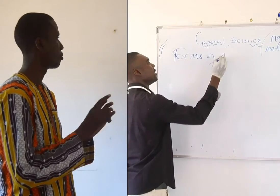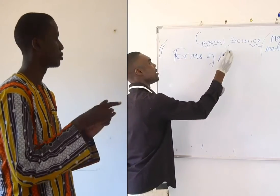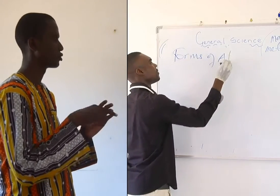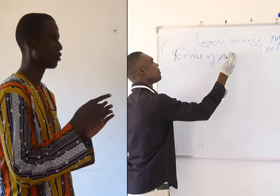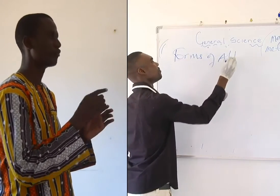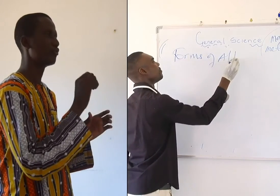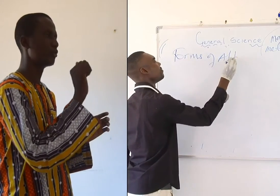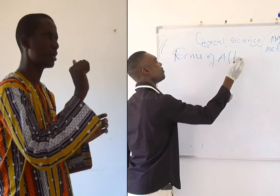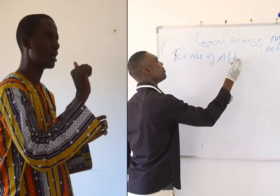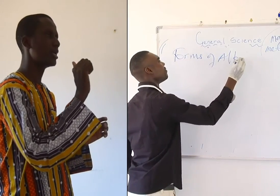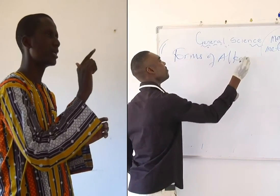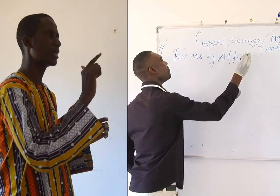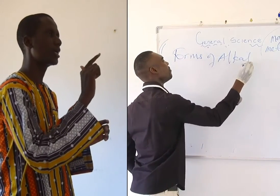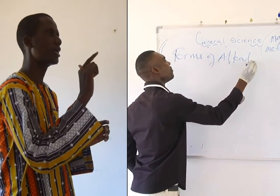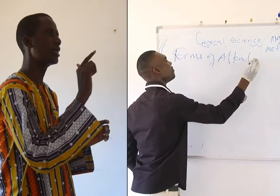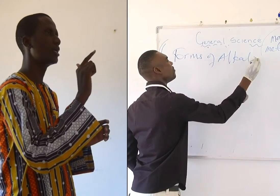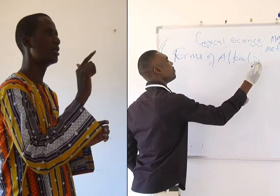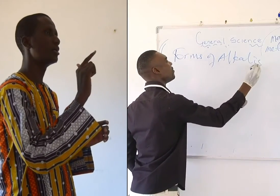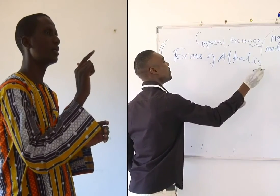alkalis.